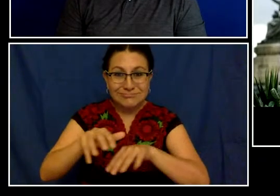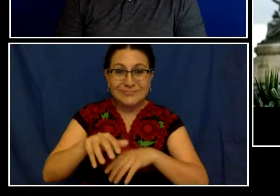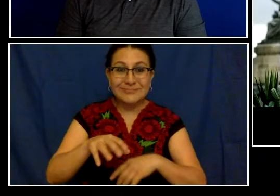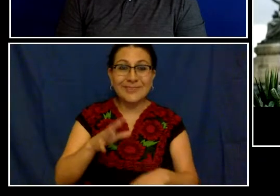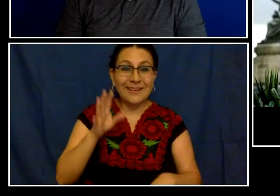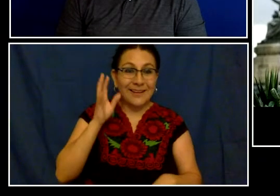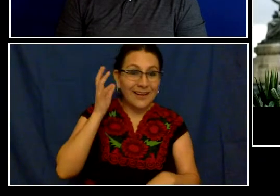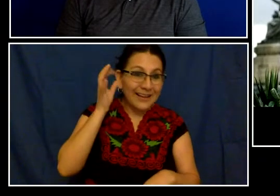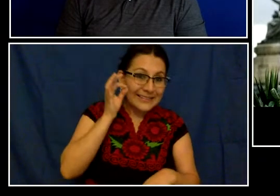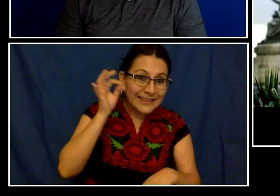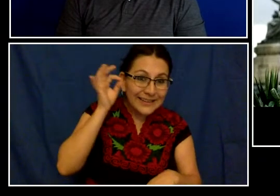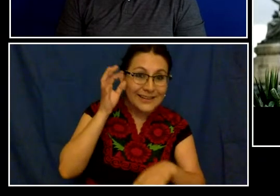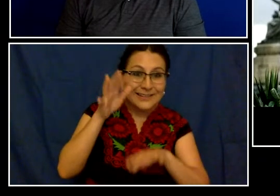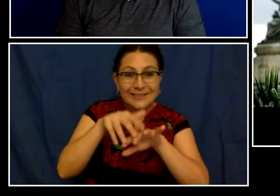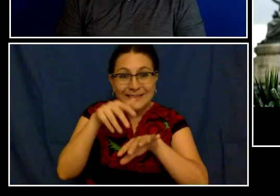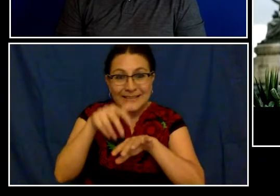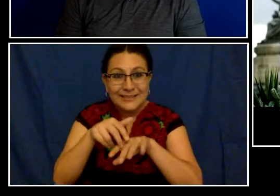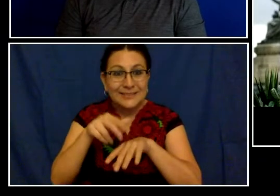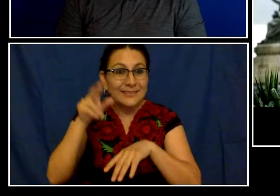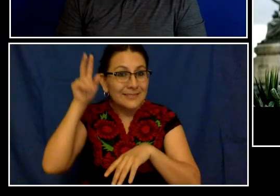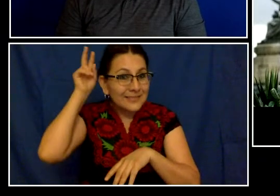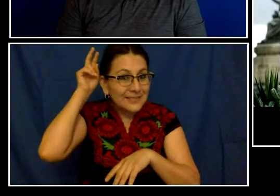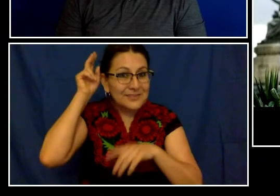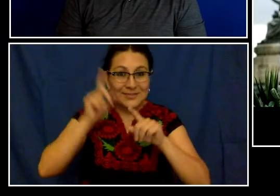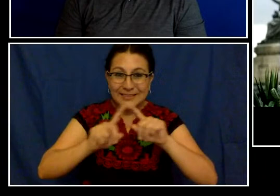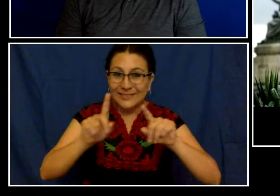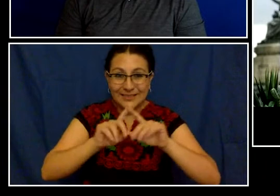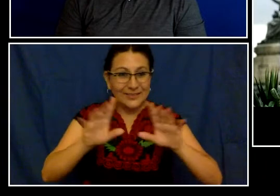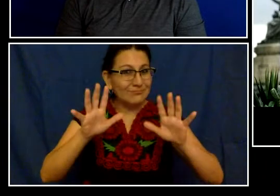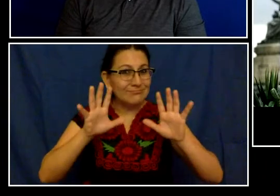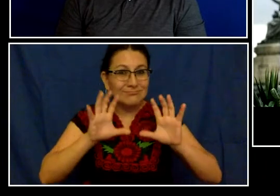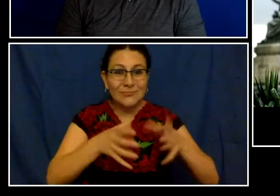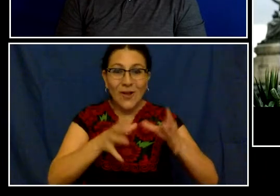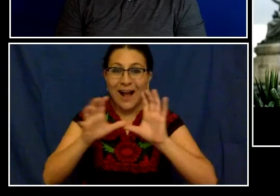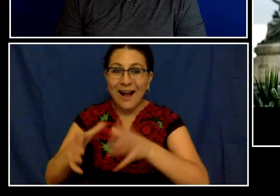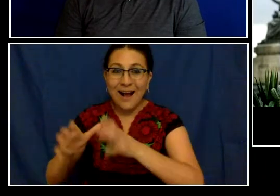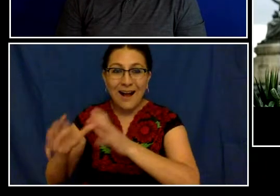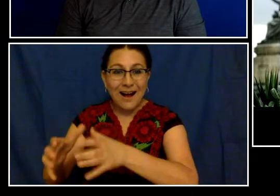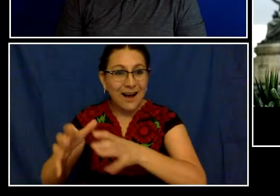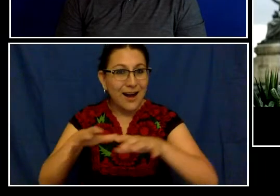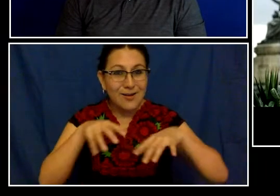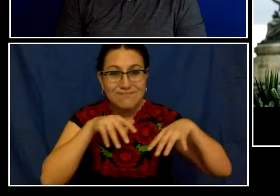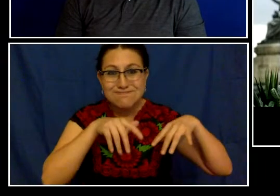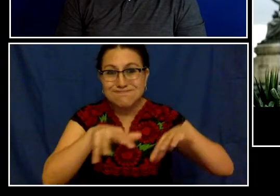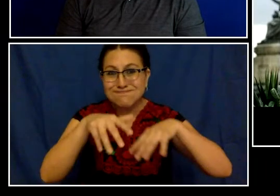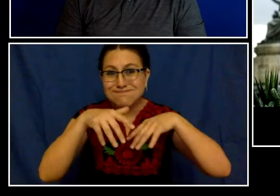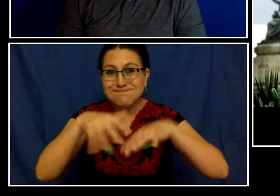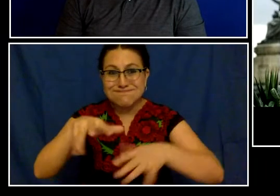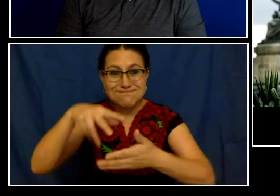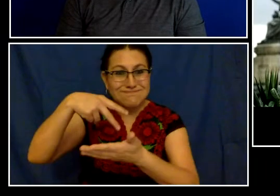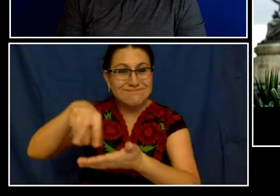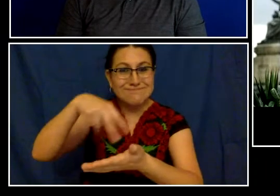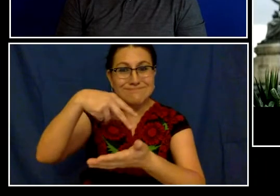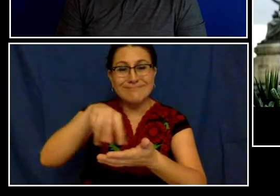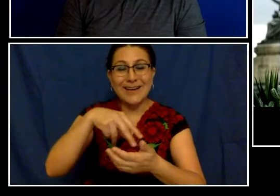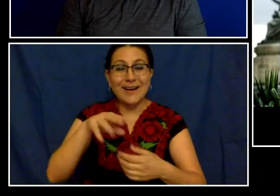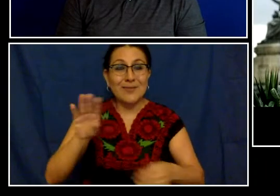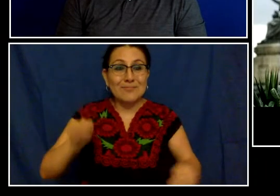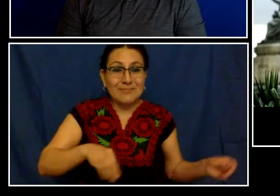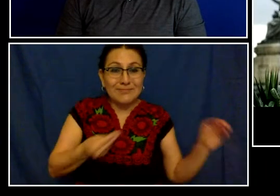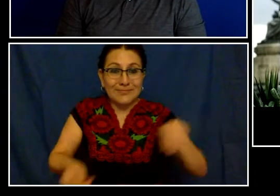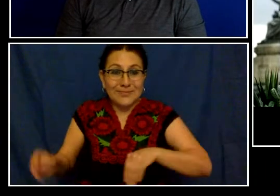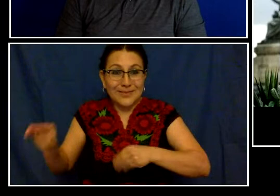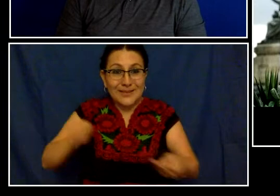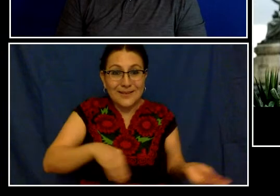cultures, military parades. We would see the indigenous, the Indians, Aztecs. You'll see all the different tribes